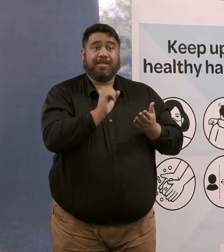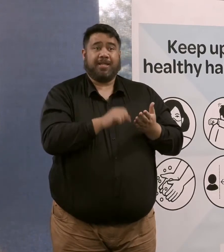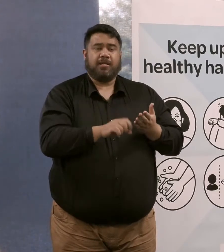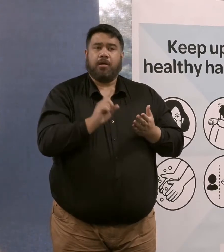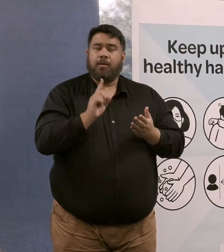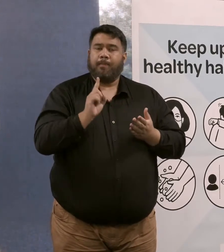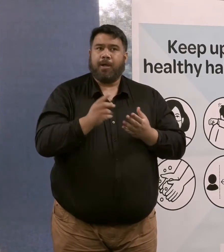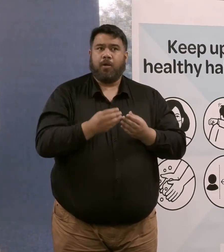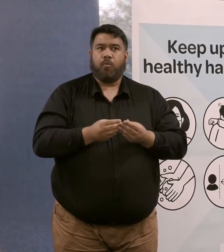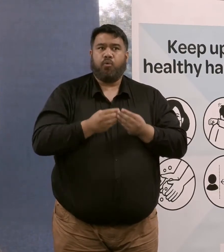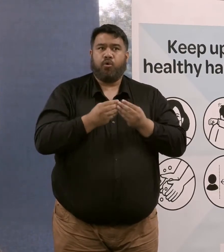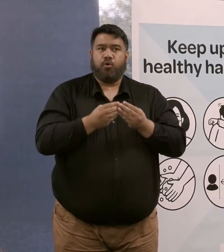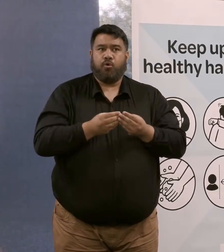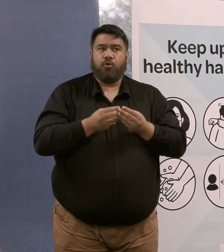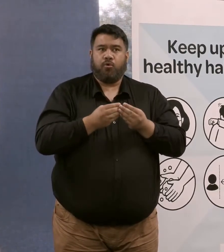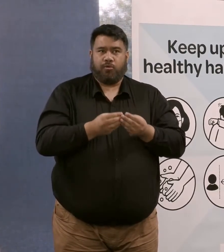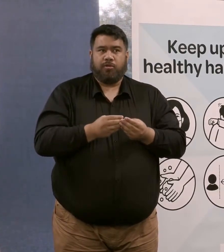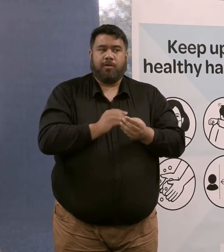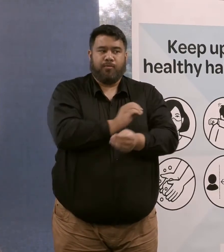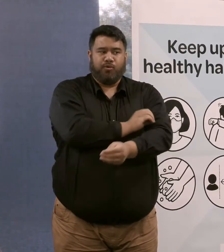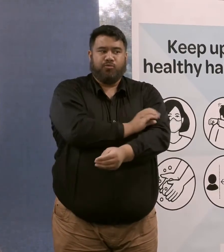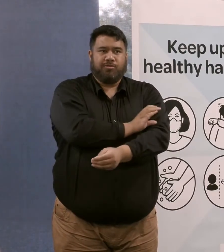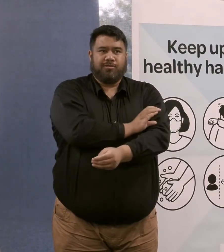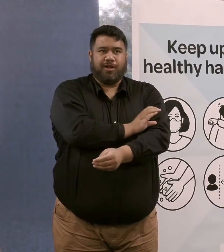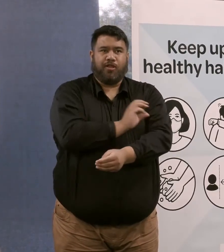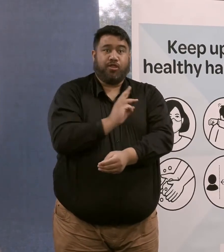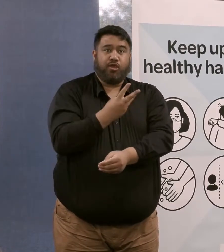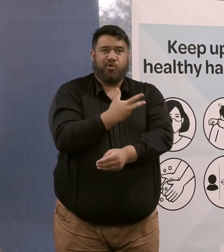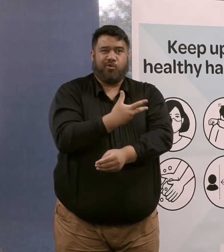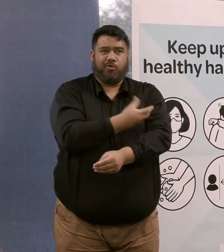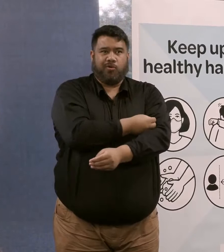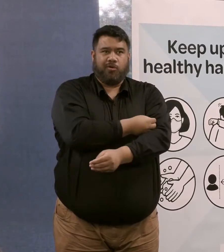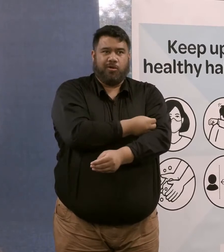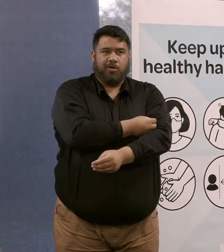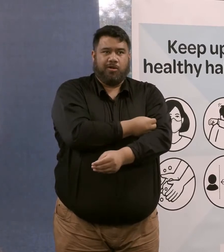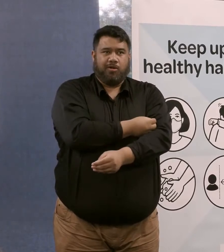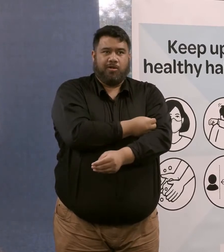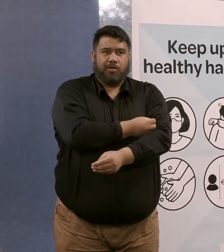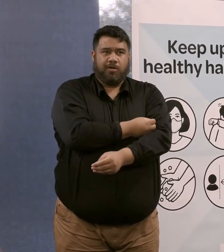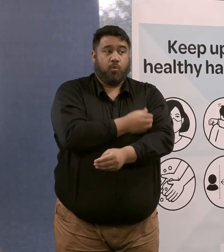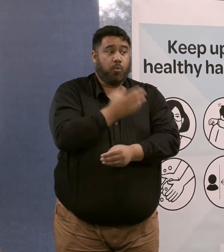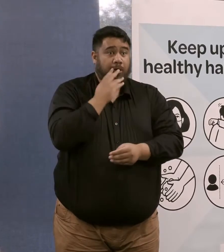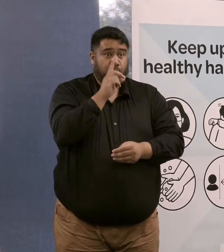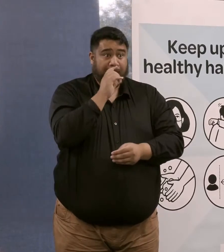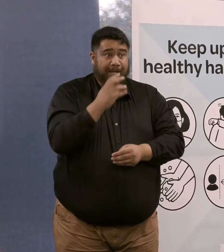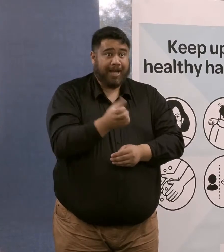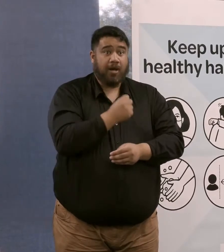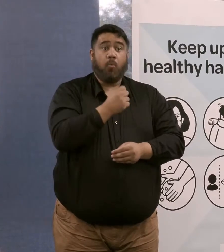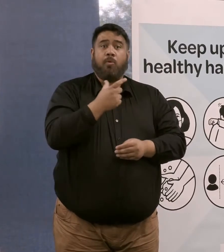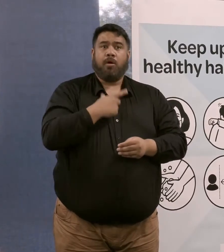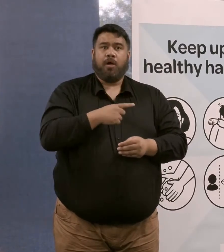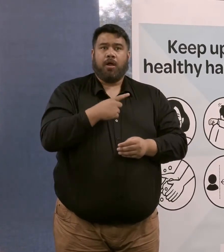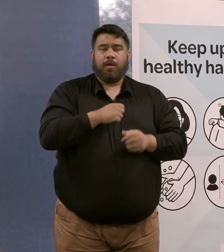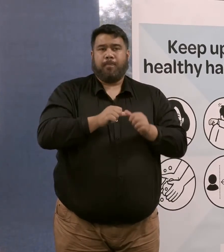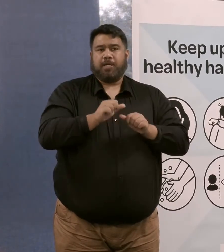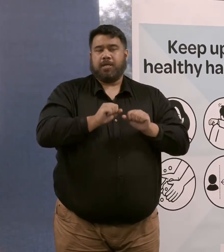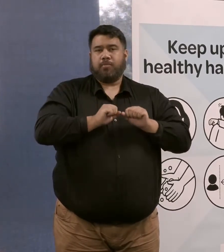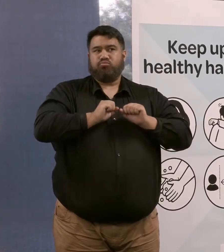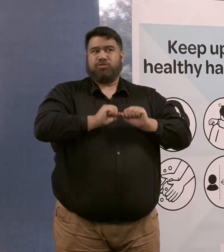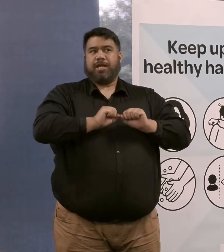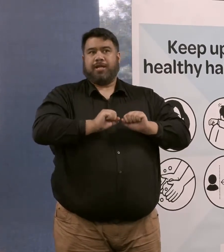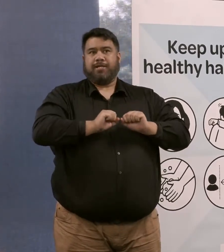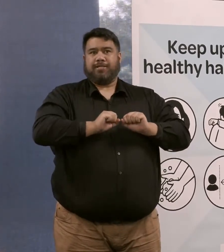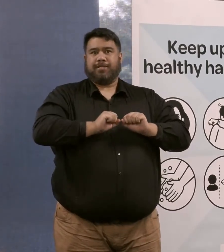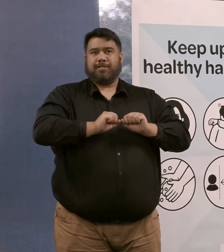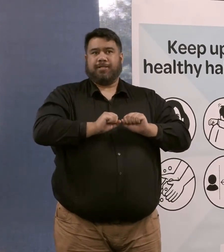worthwhile going in and getting that booster dose, the third dose, as soon as you are eligible for it, to help protect yourself from potentially